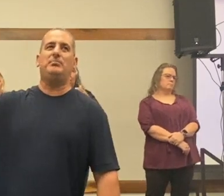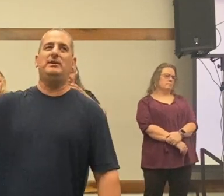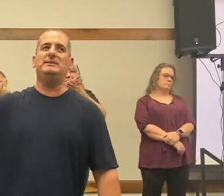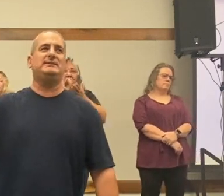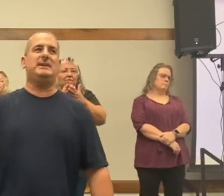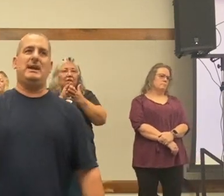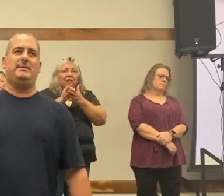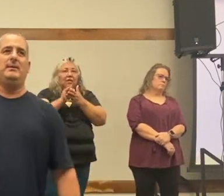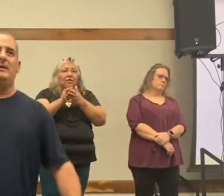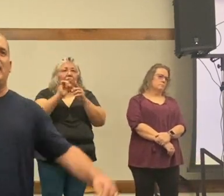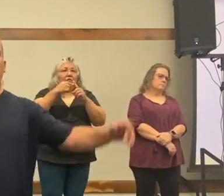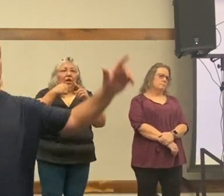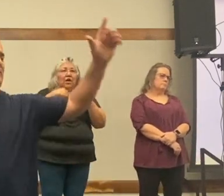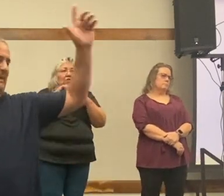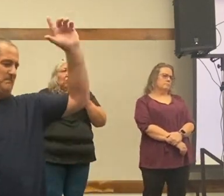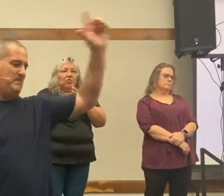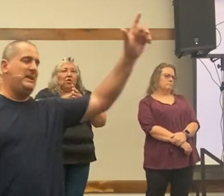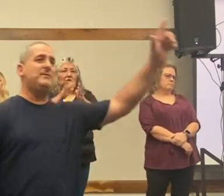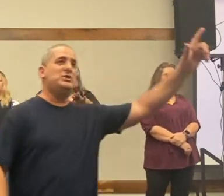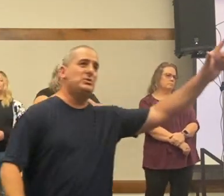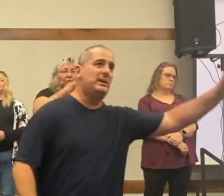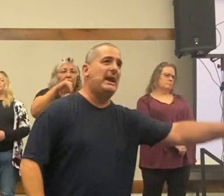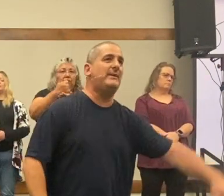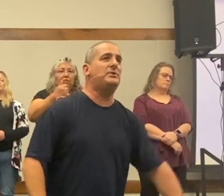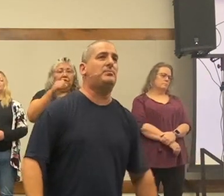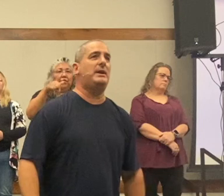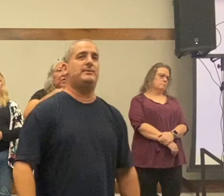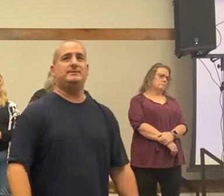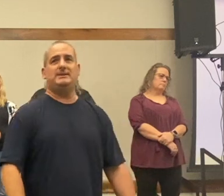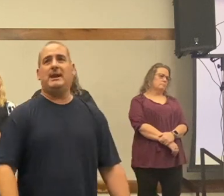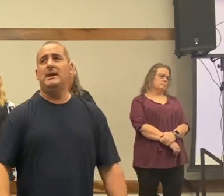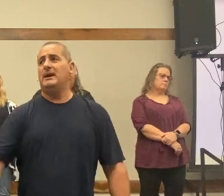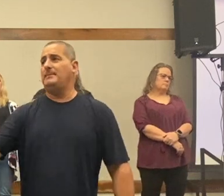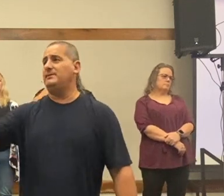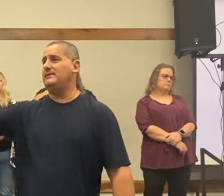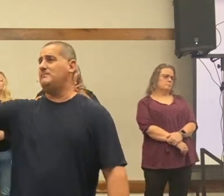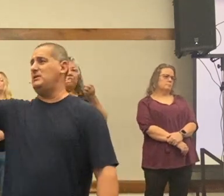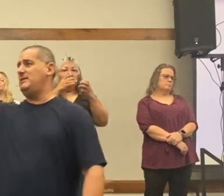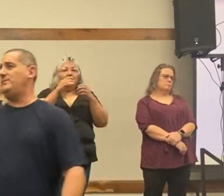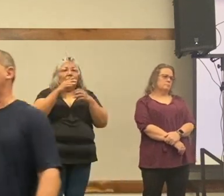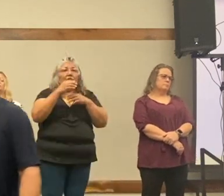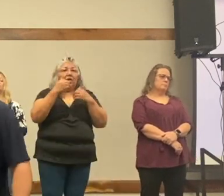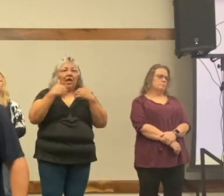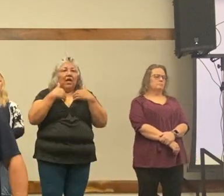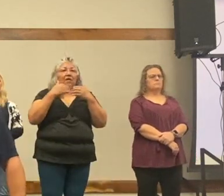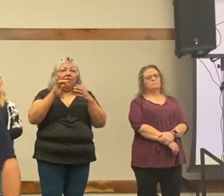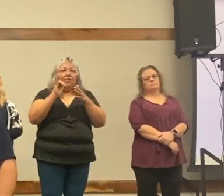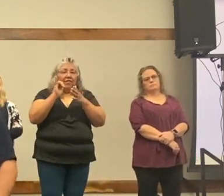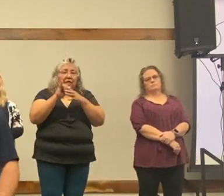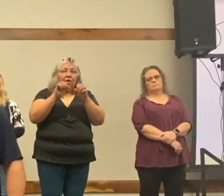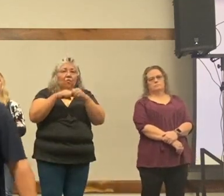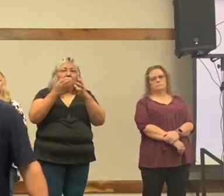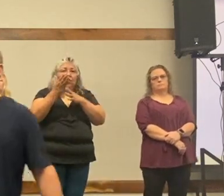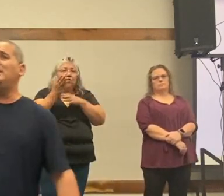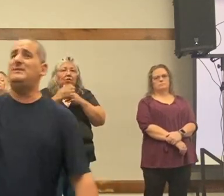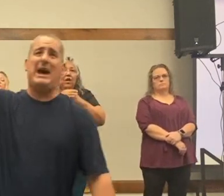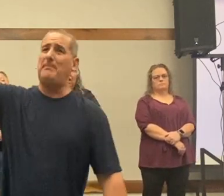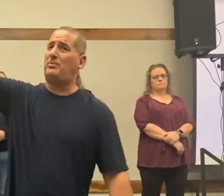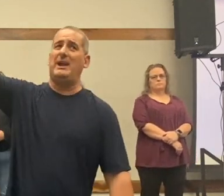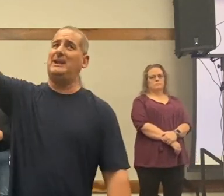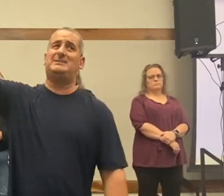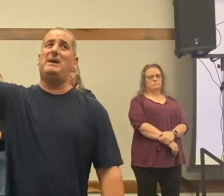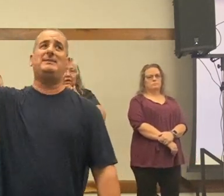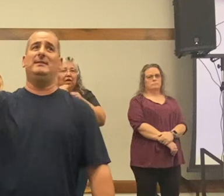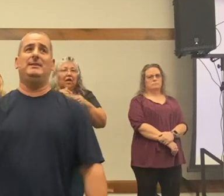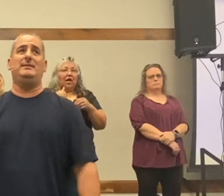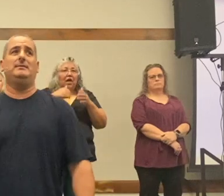I started putting this together. I believe that many of you are going to have your breakthrough today. I believe that many of you are going to have a healing today. I believe that. I